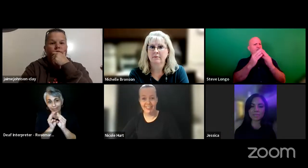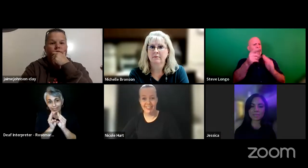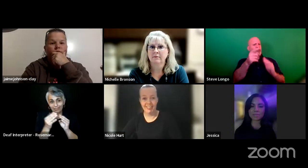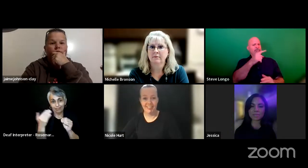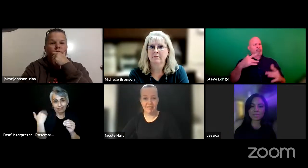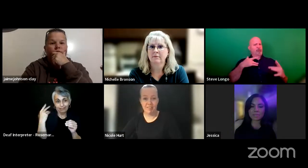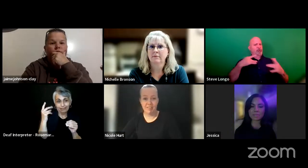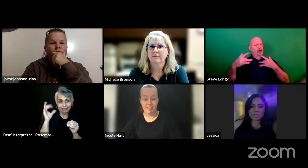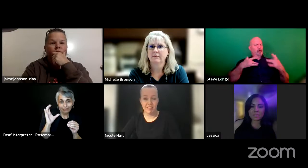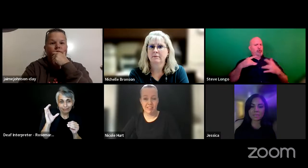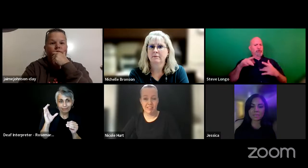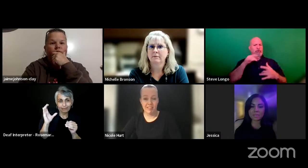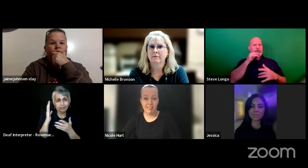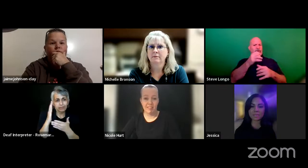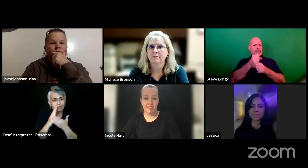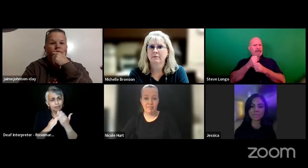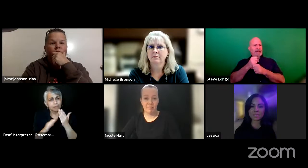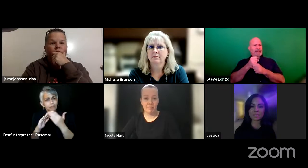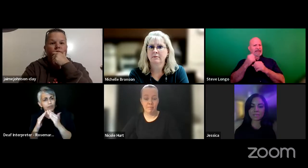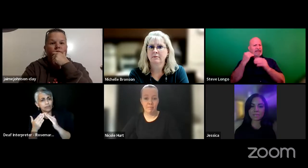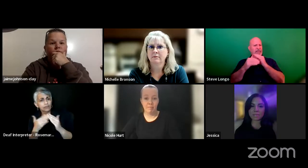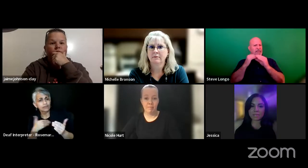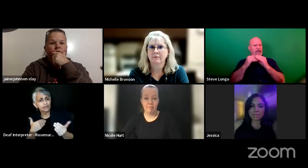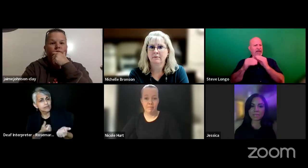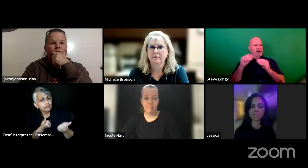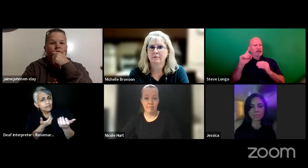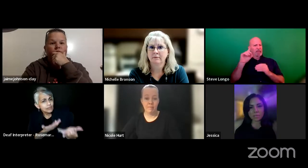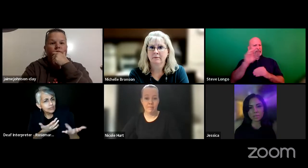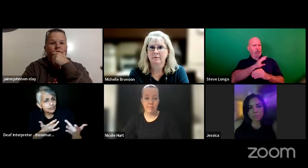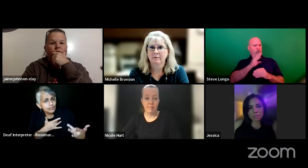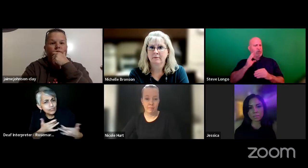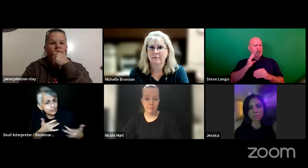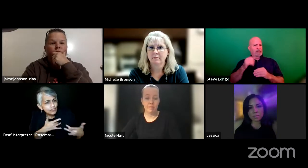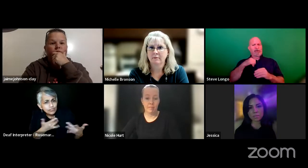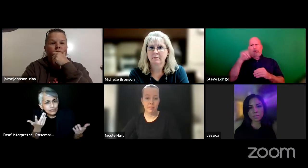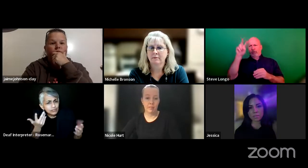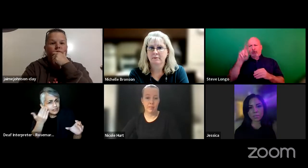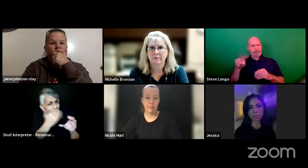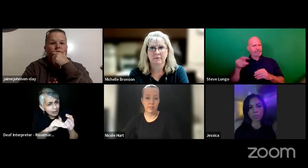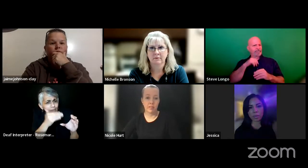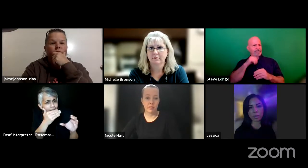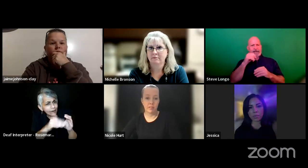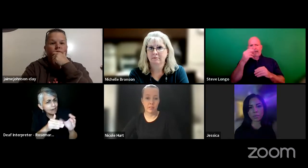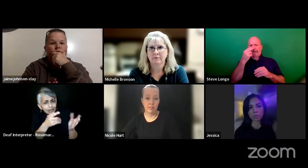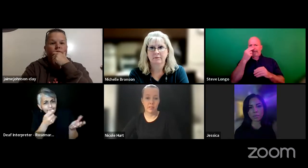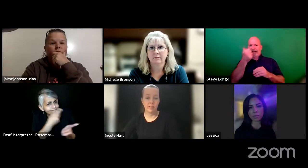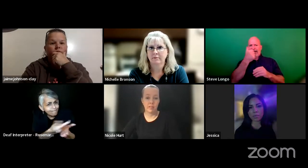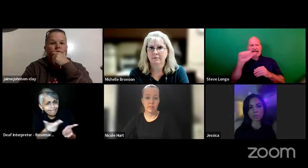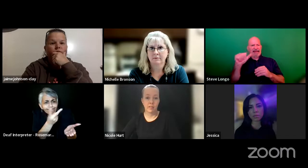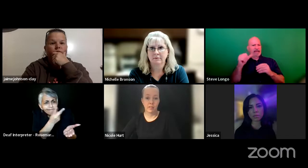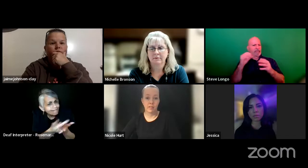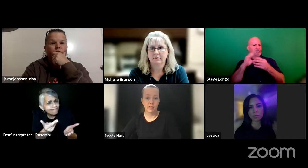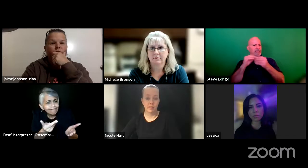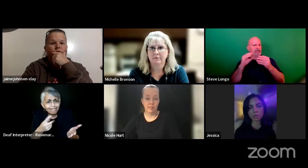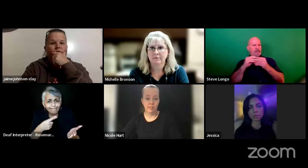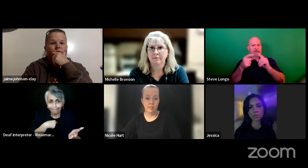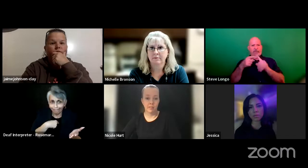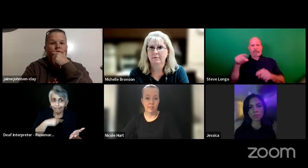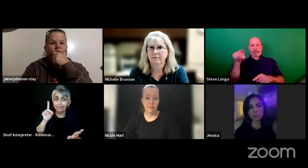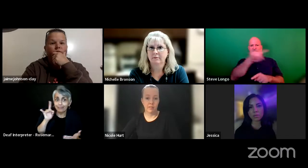The December meeting, there were some concerns from the community that they were not receiving emails.